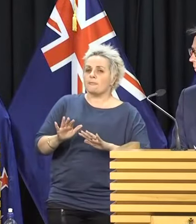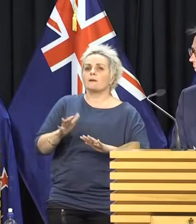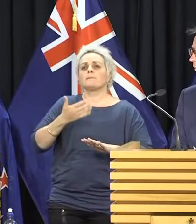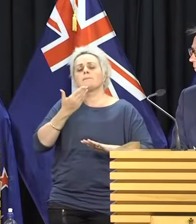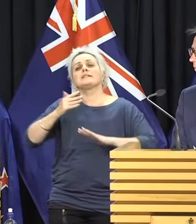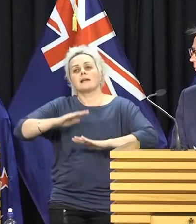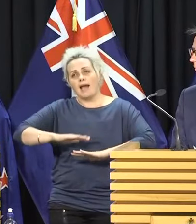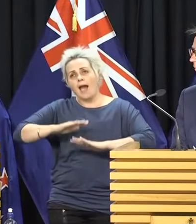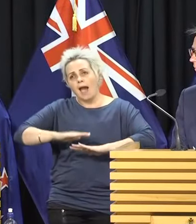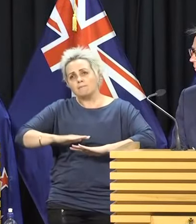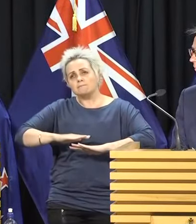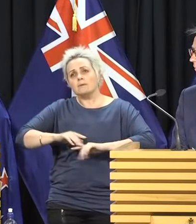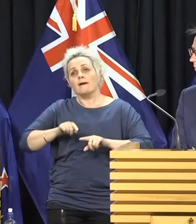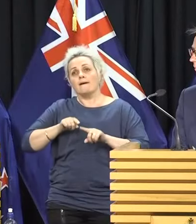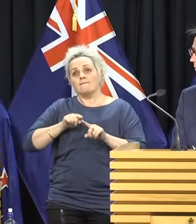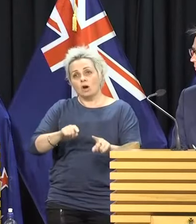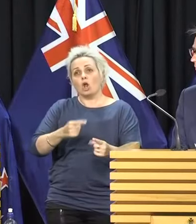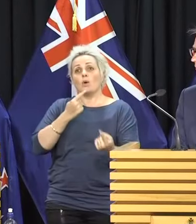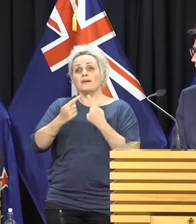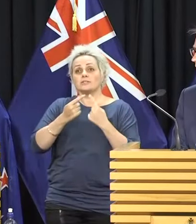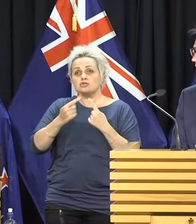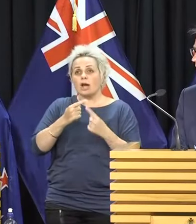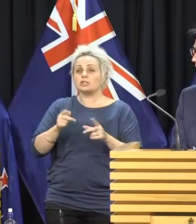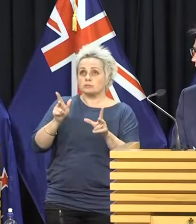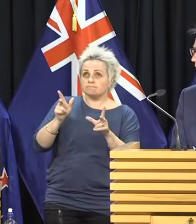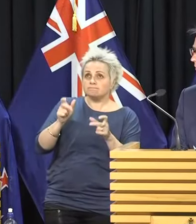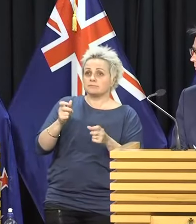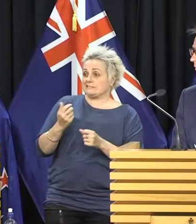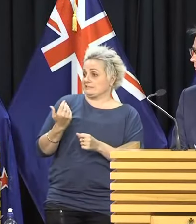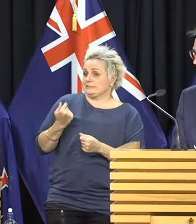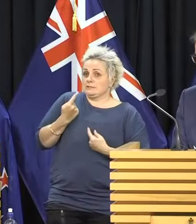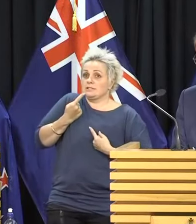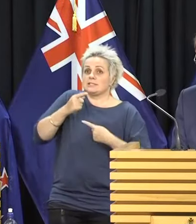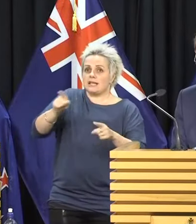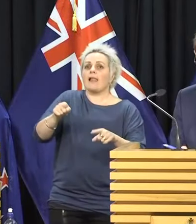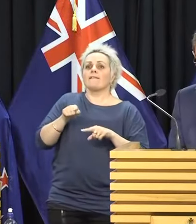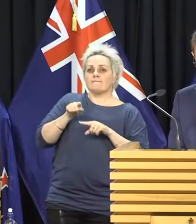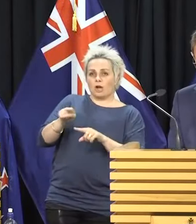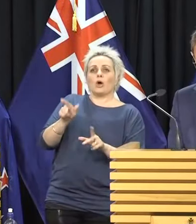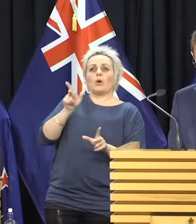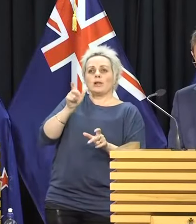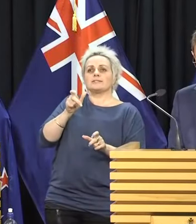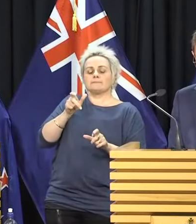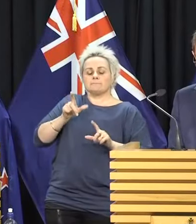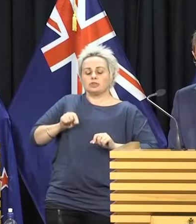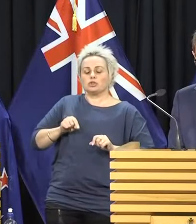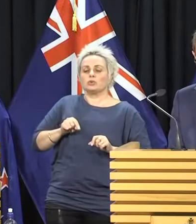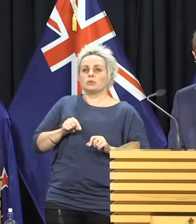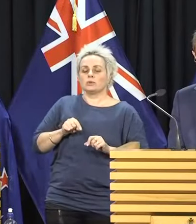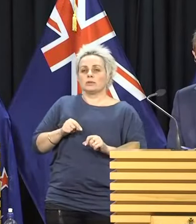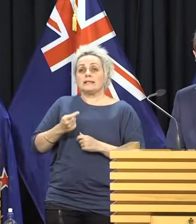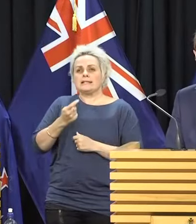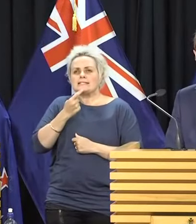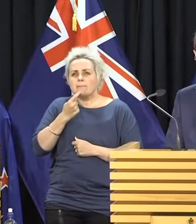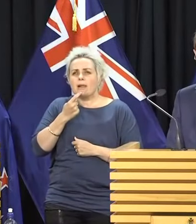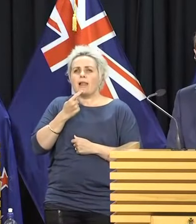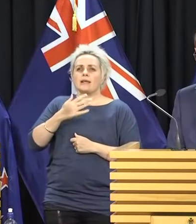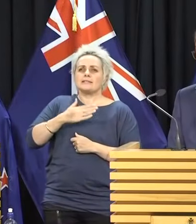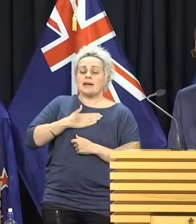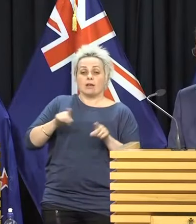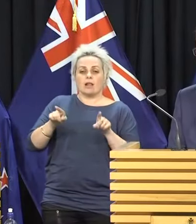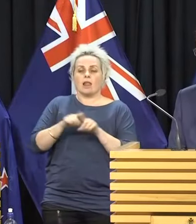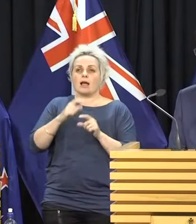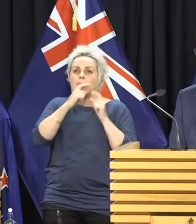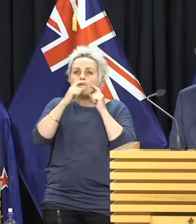keep calm, follow health instructions that we've just provided and any other instructions that may come out, take simple precautions like mask